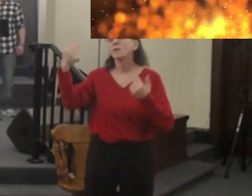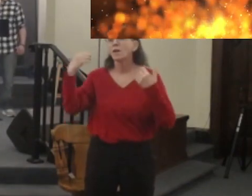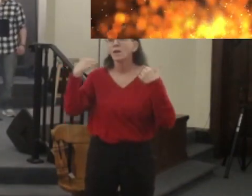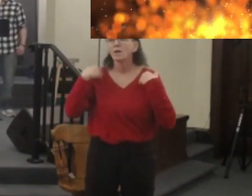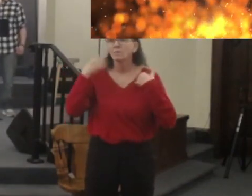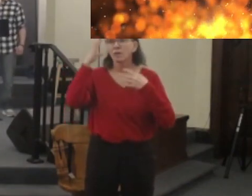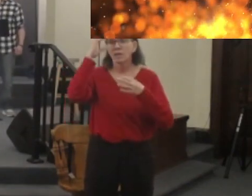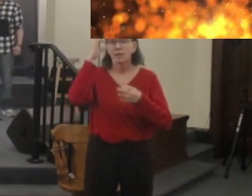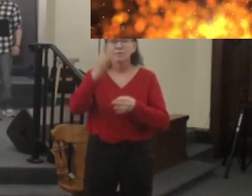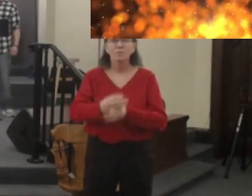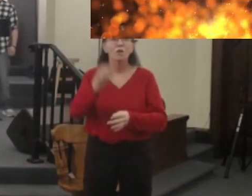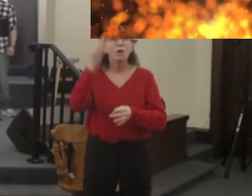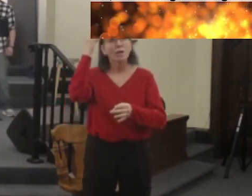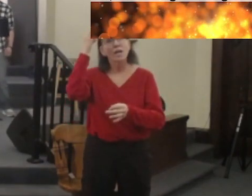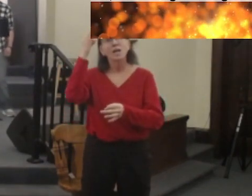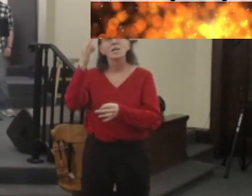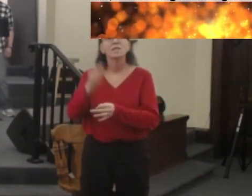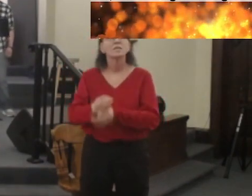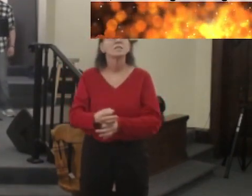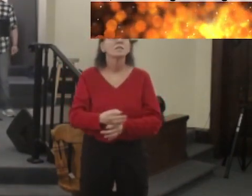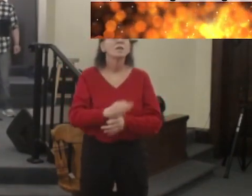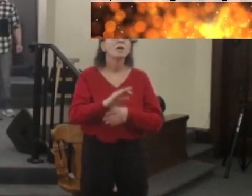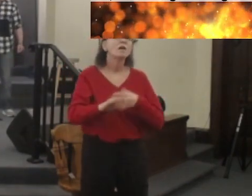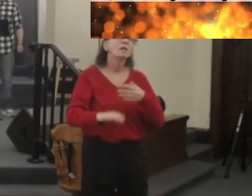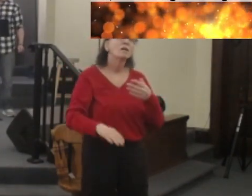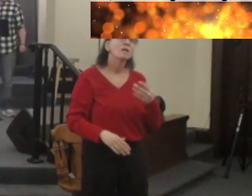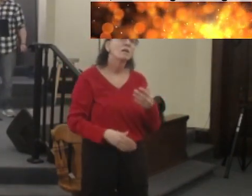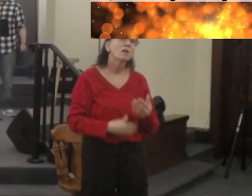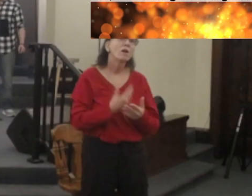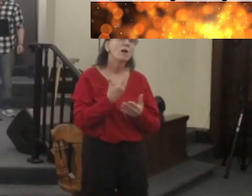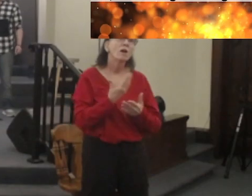been faithful.